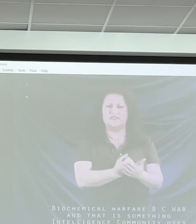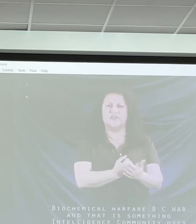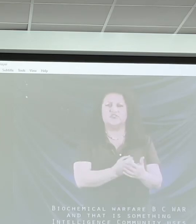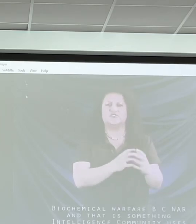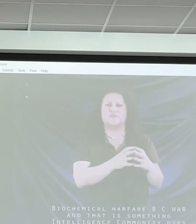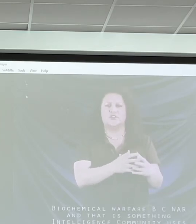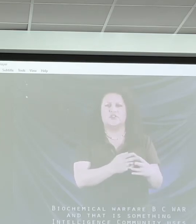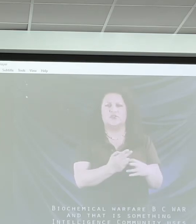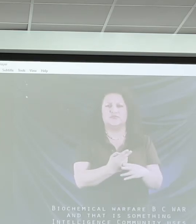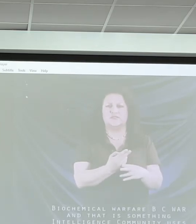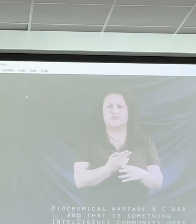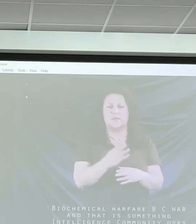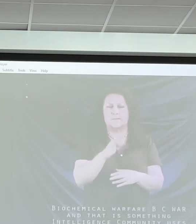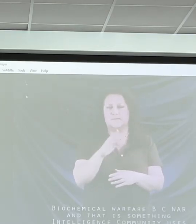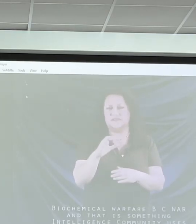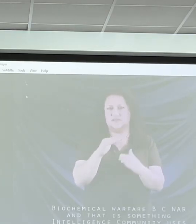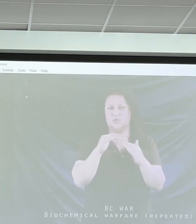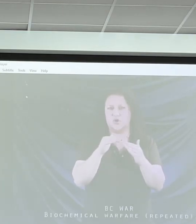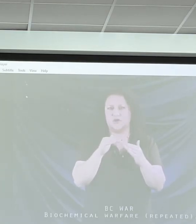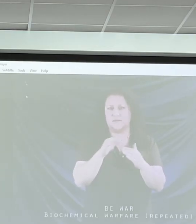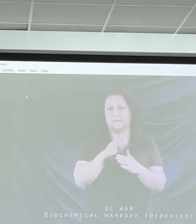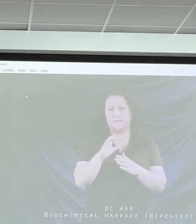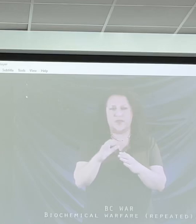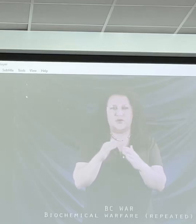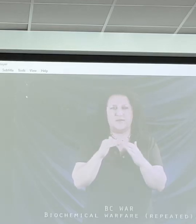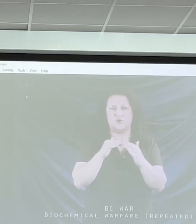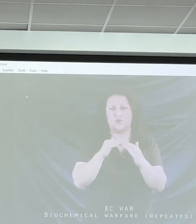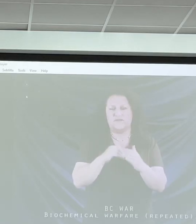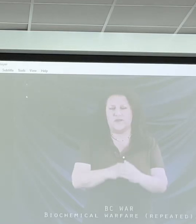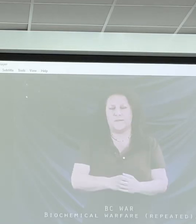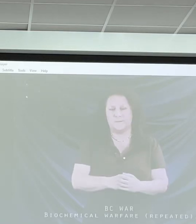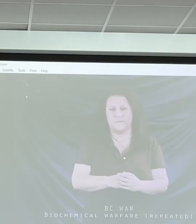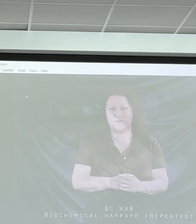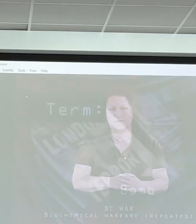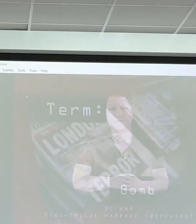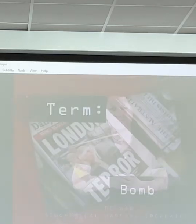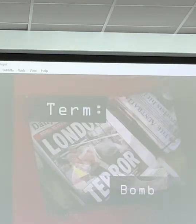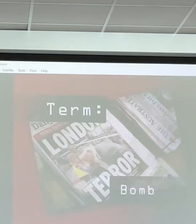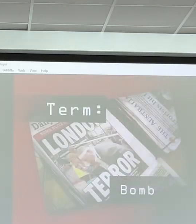intelligence community uses, BC war, biochemical warfare.